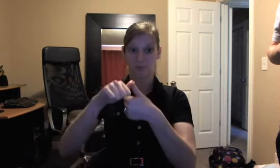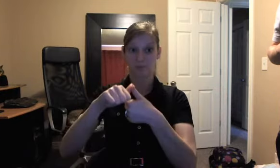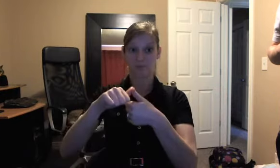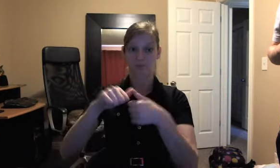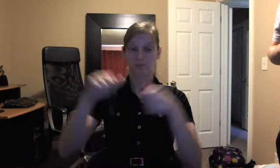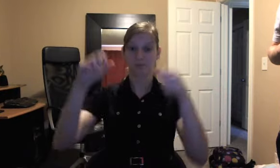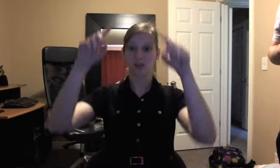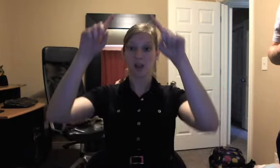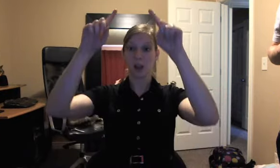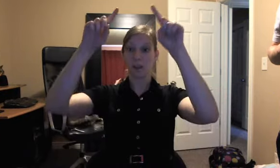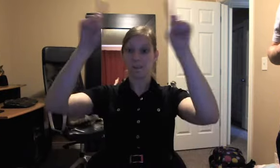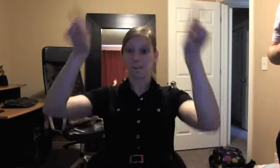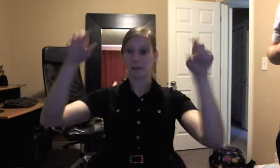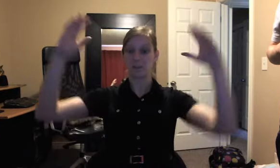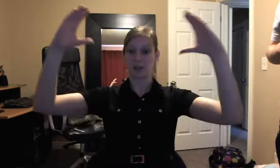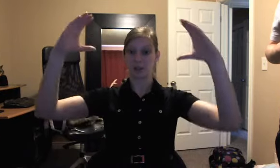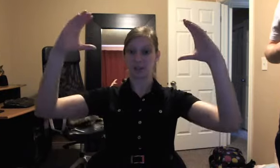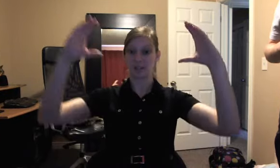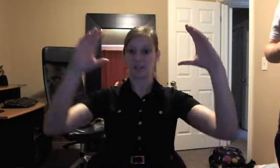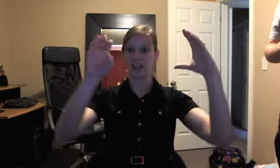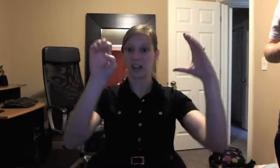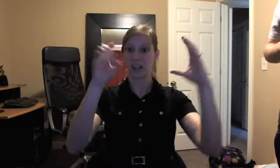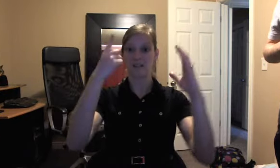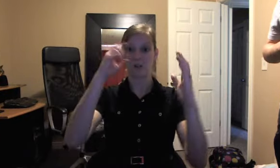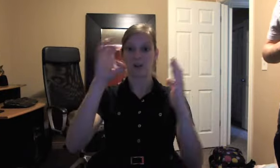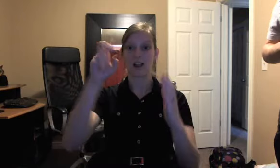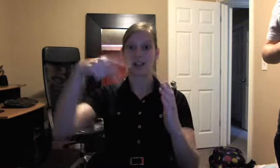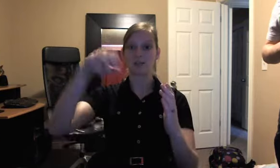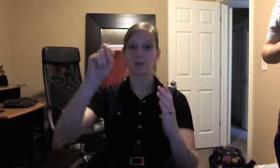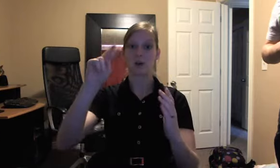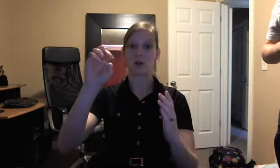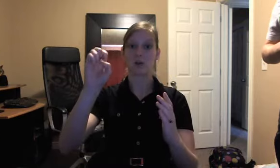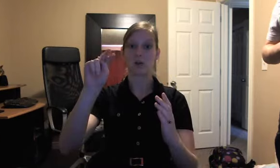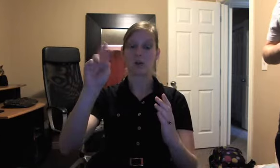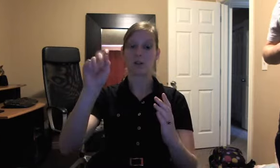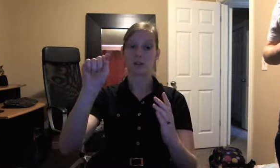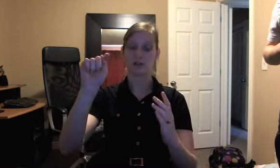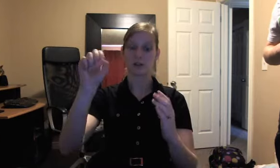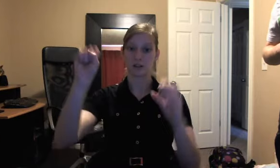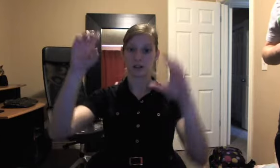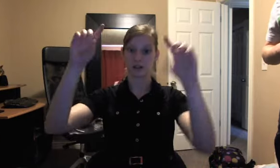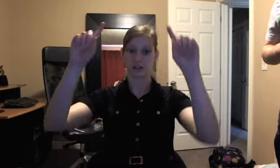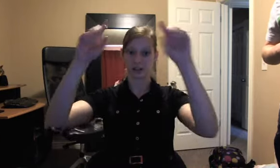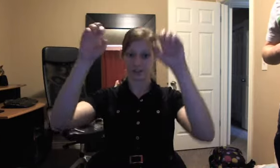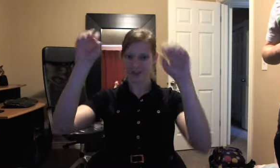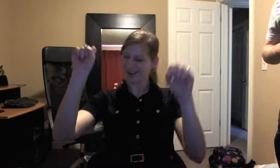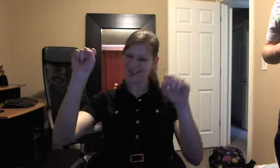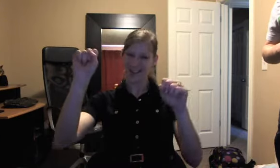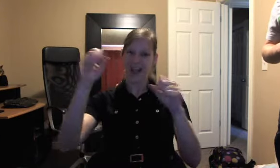is for exponents, M is for multiply, D is for divide, A is for adding, and S is